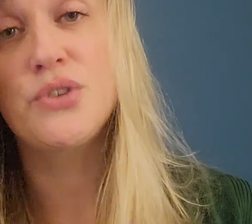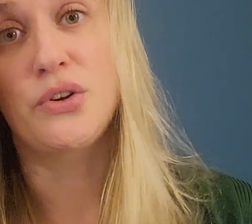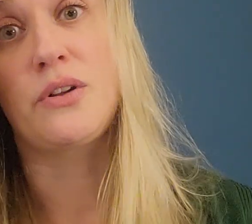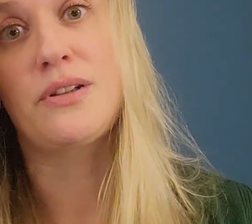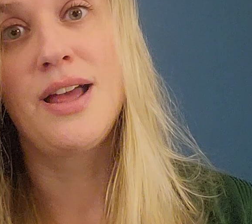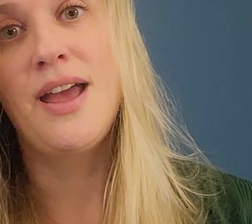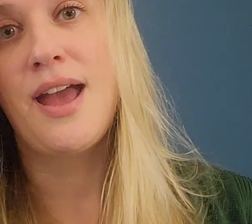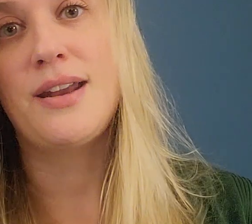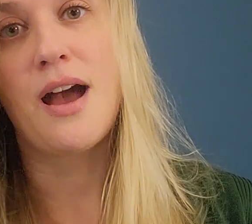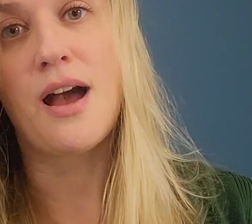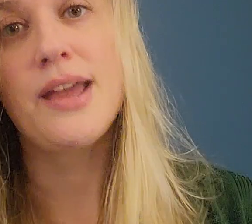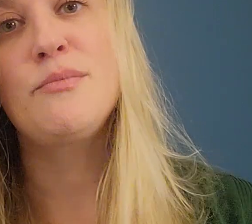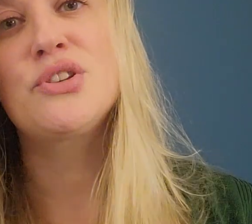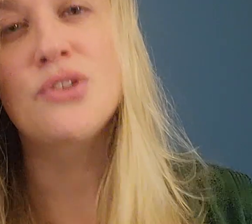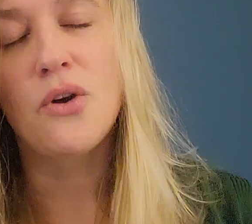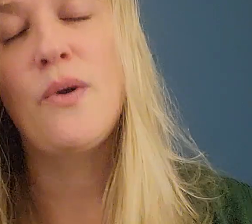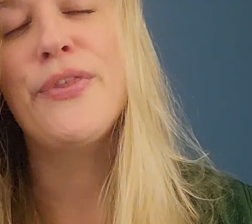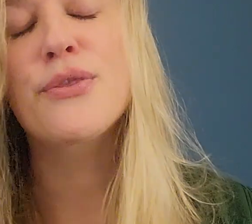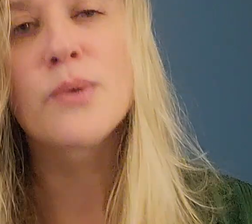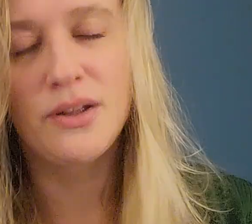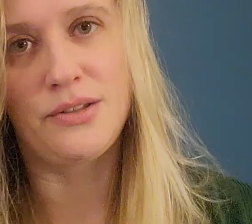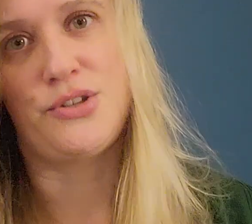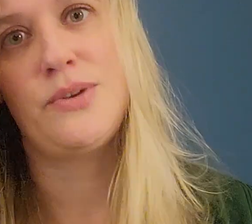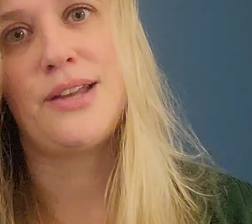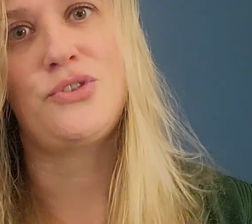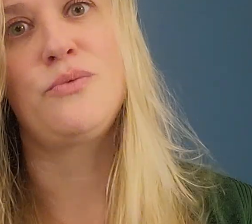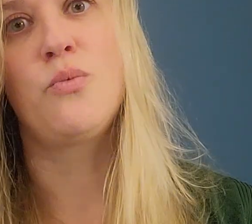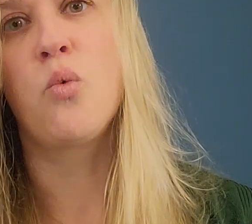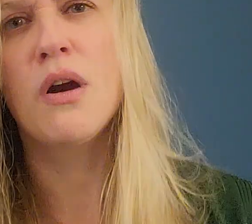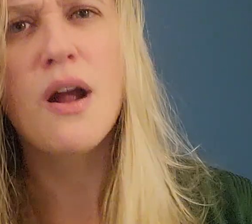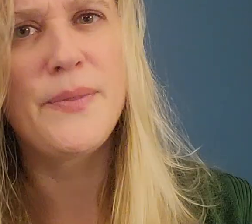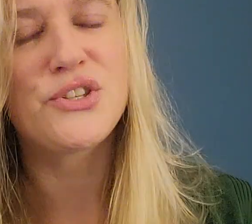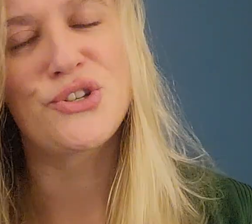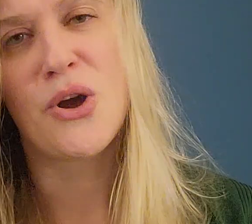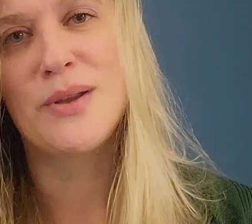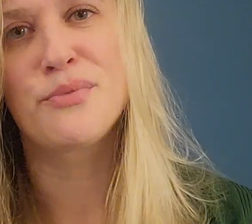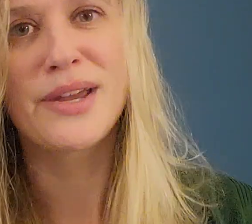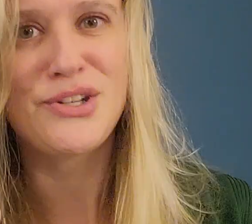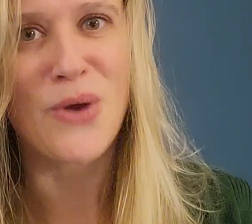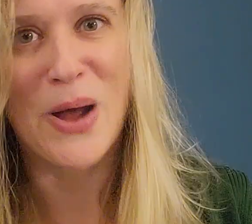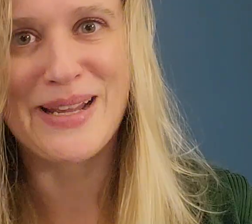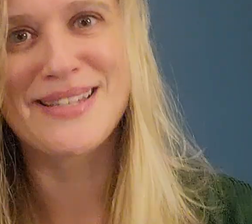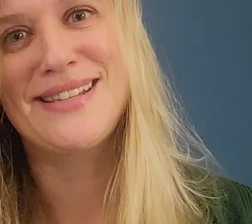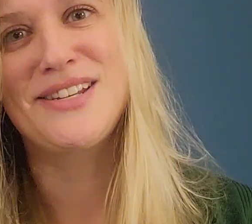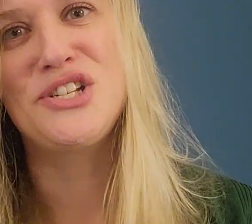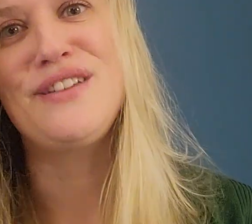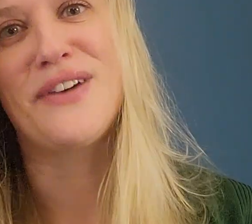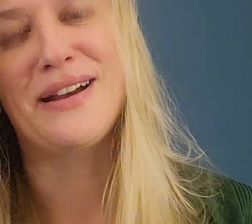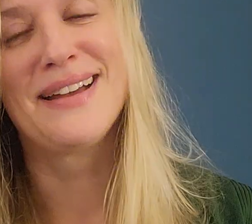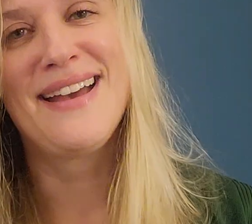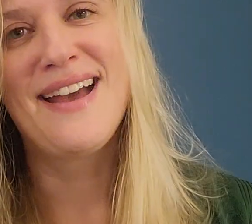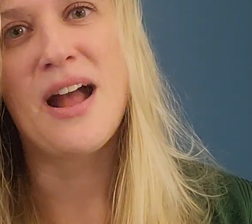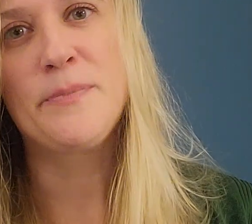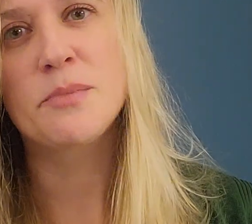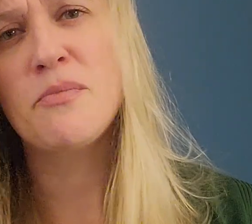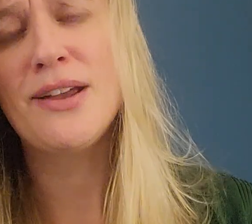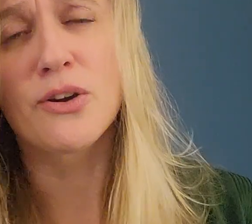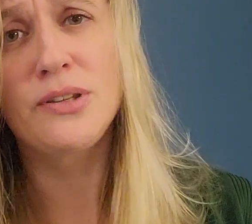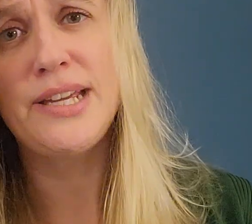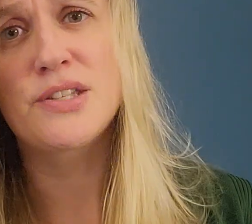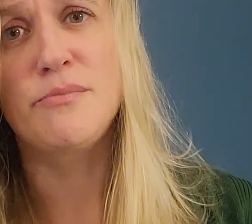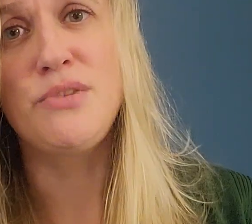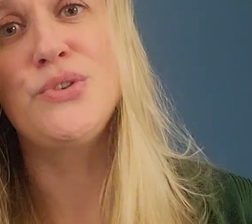this musical. And I am so thrilled to get to work on this show and bring it to audiences in Geva. Some